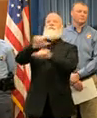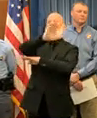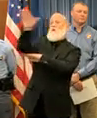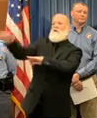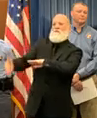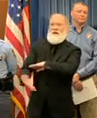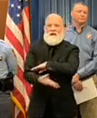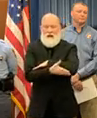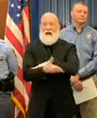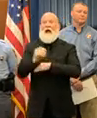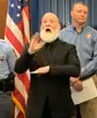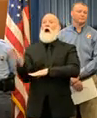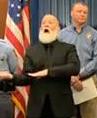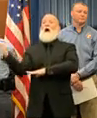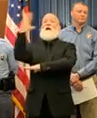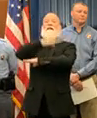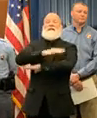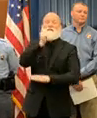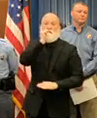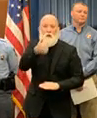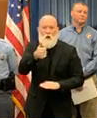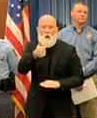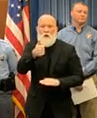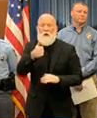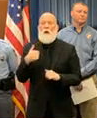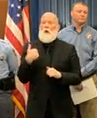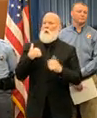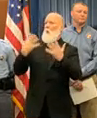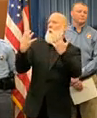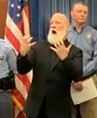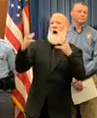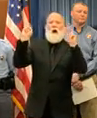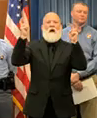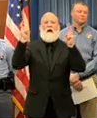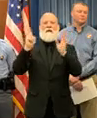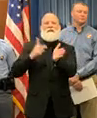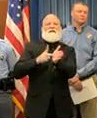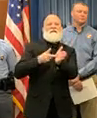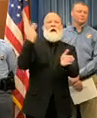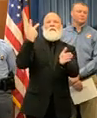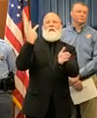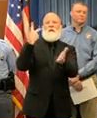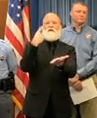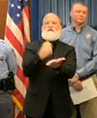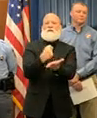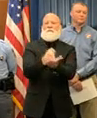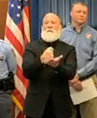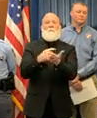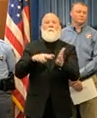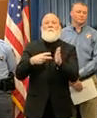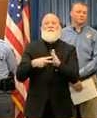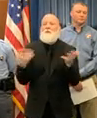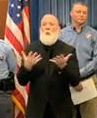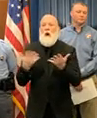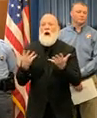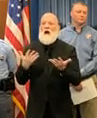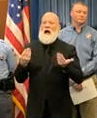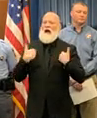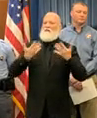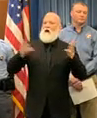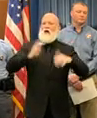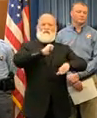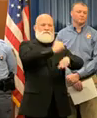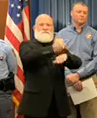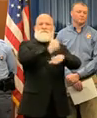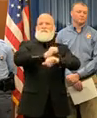Our plan is to double treat the interstates such that we have a barrier that helps delay